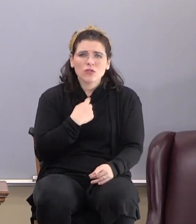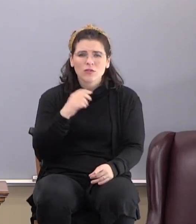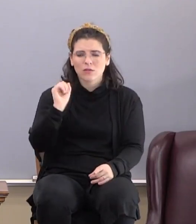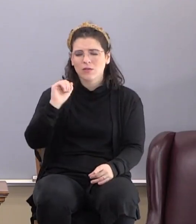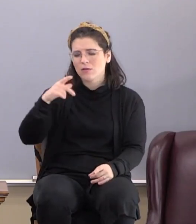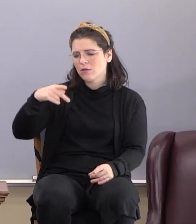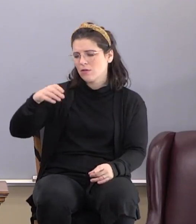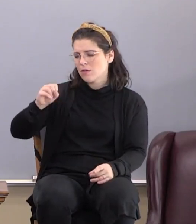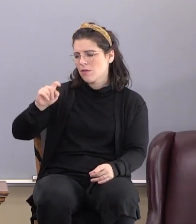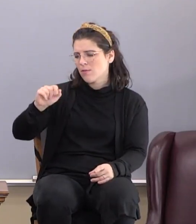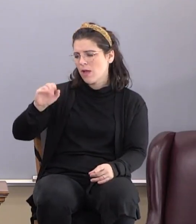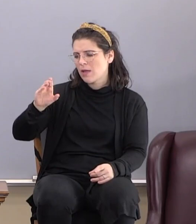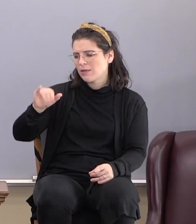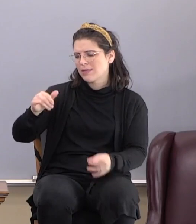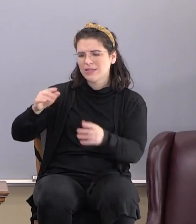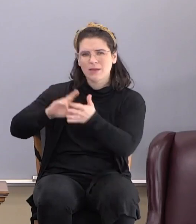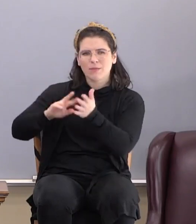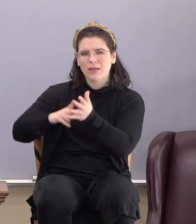apostasy.